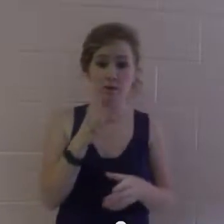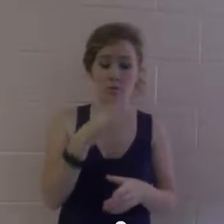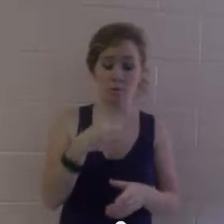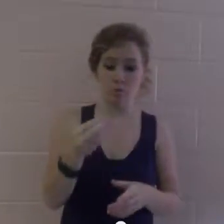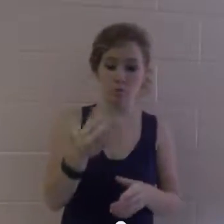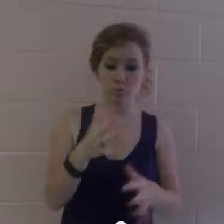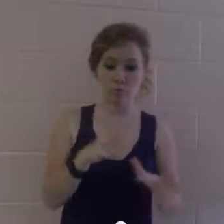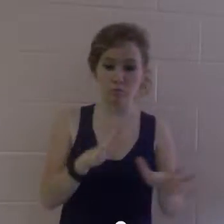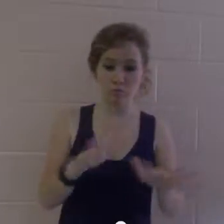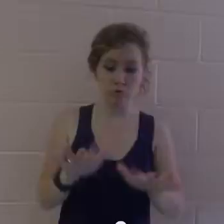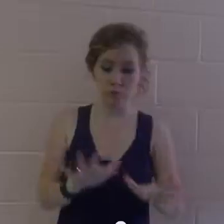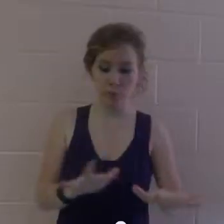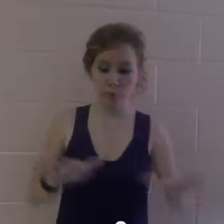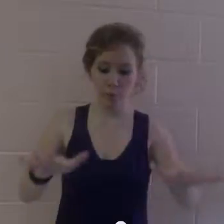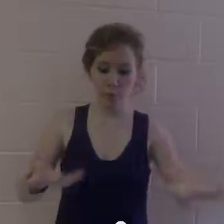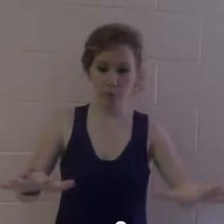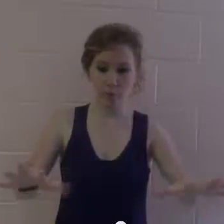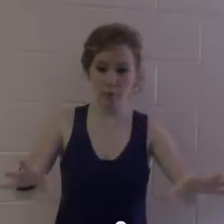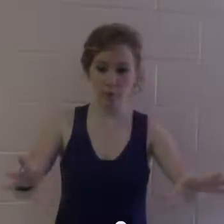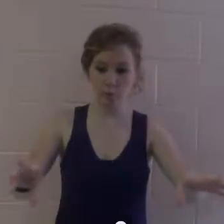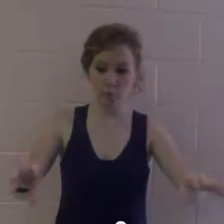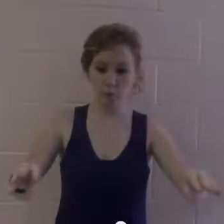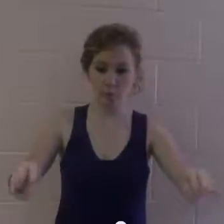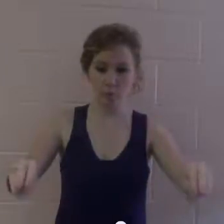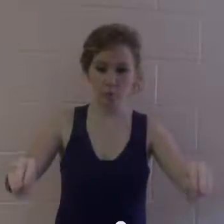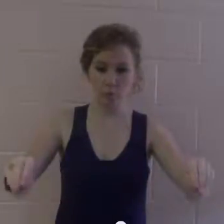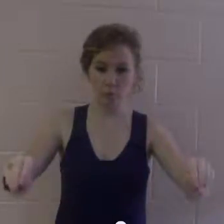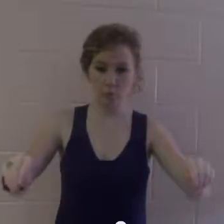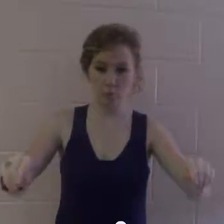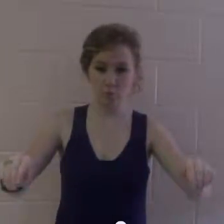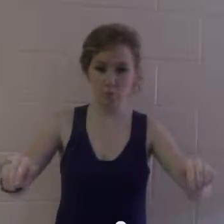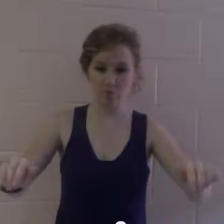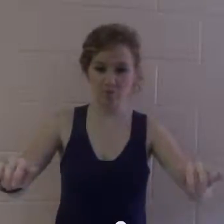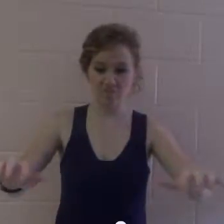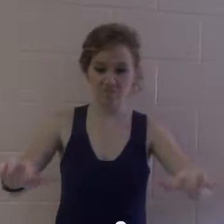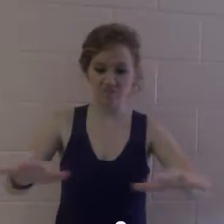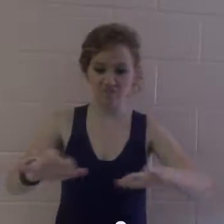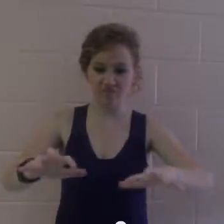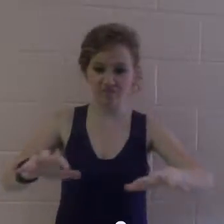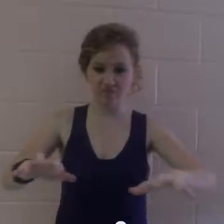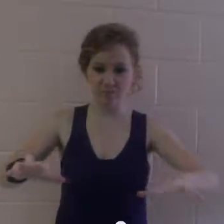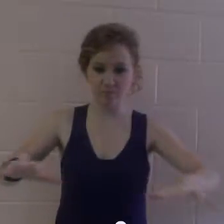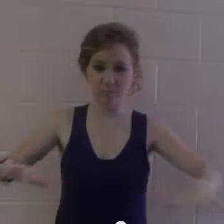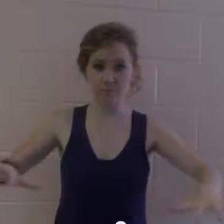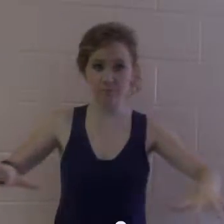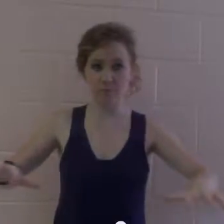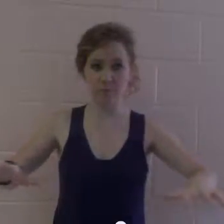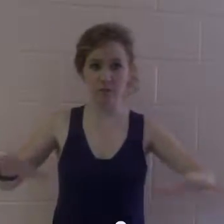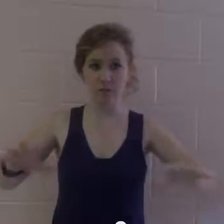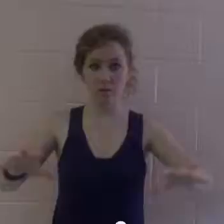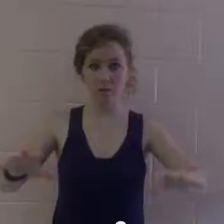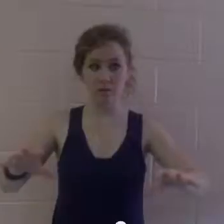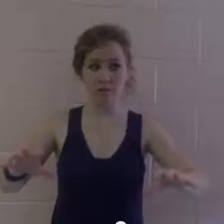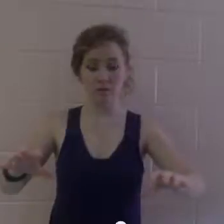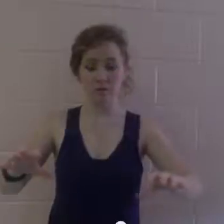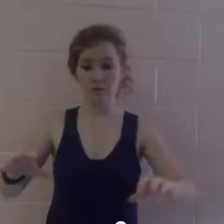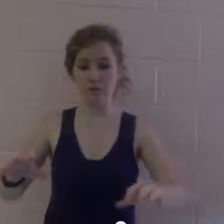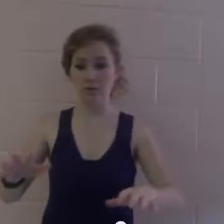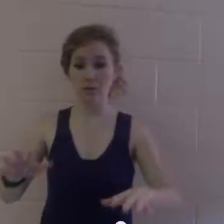Their first enemy is the the fact of